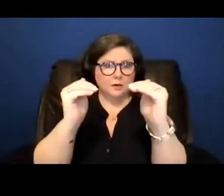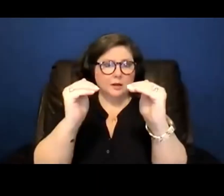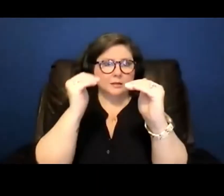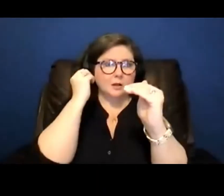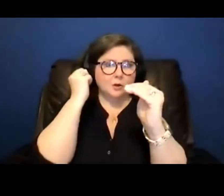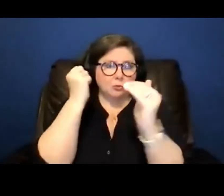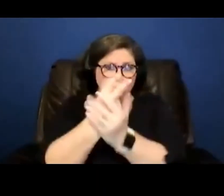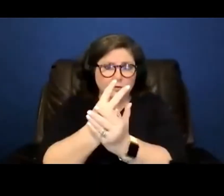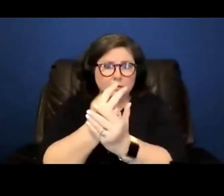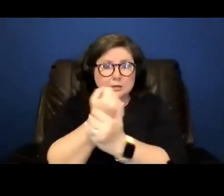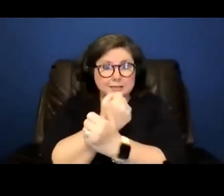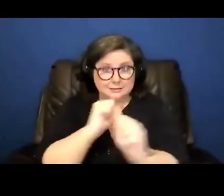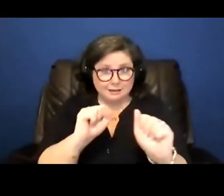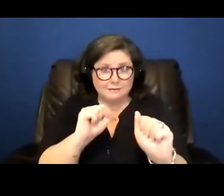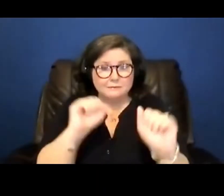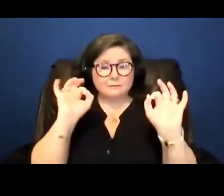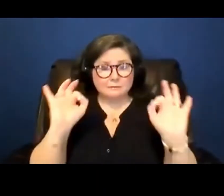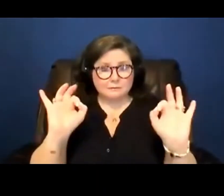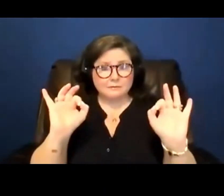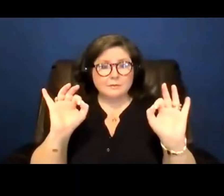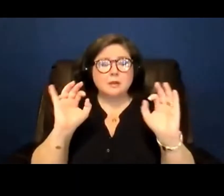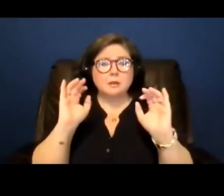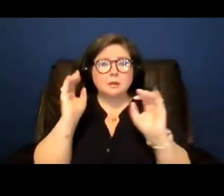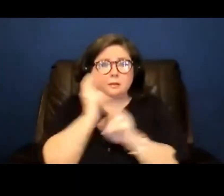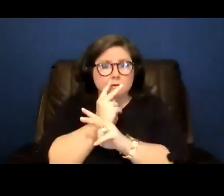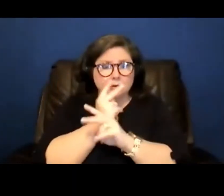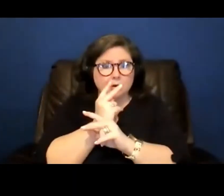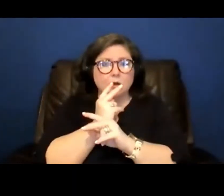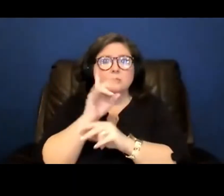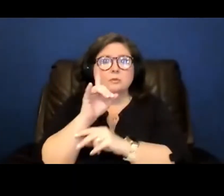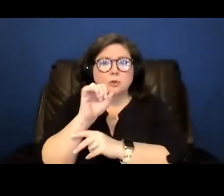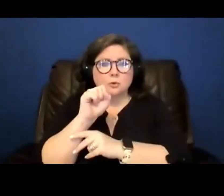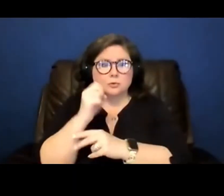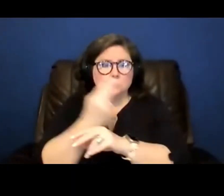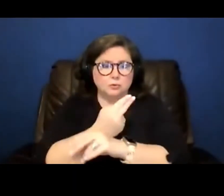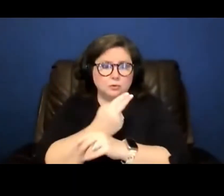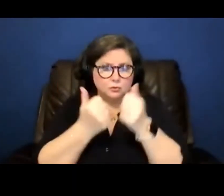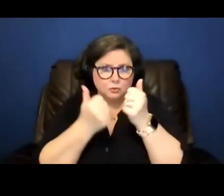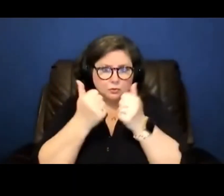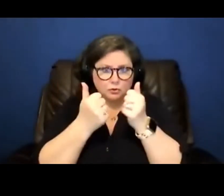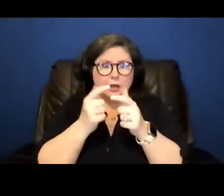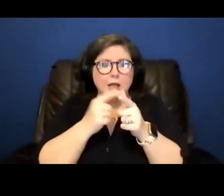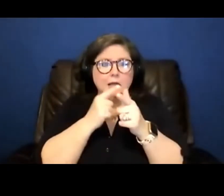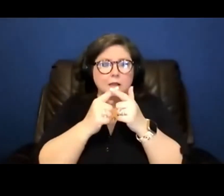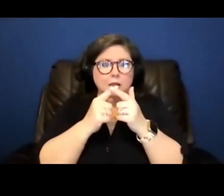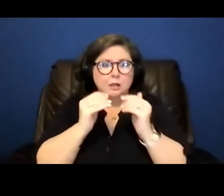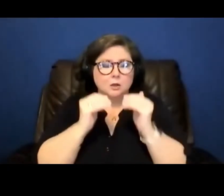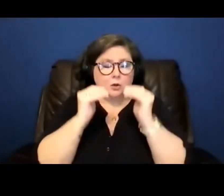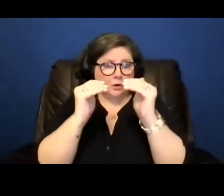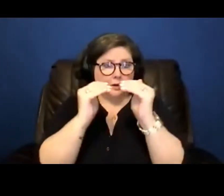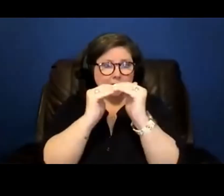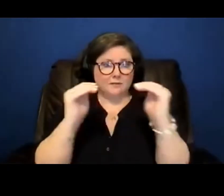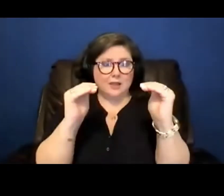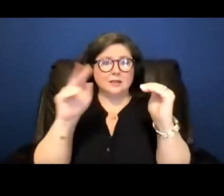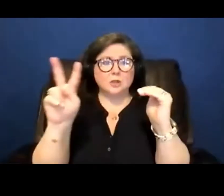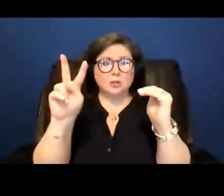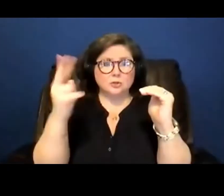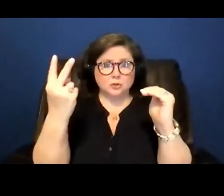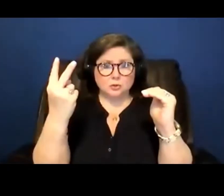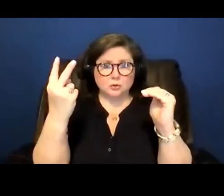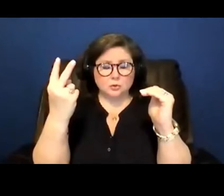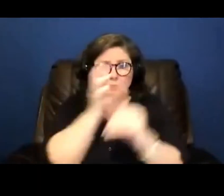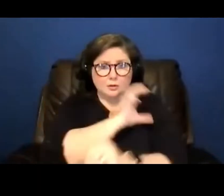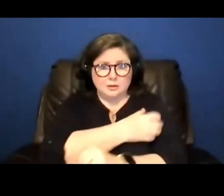to be safe and figure out what dose to use. Then we go on to phase 2 clinical trial, which